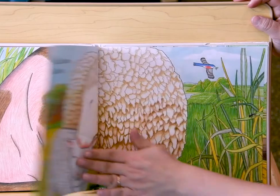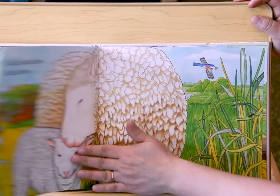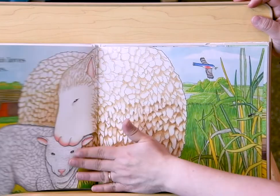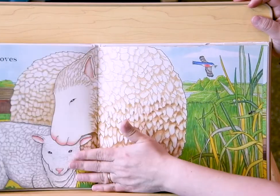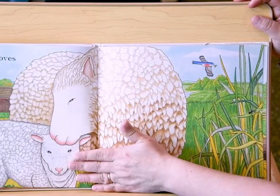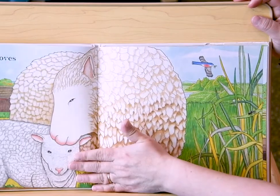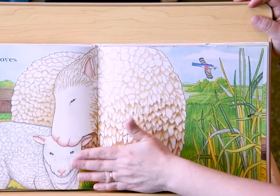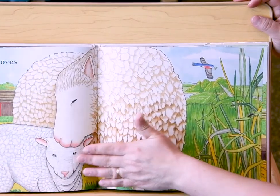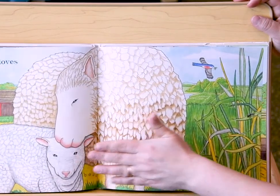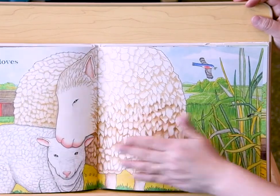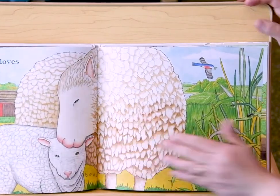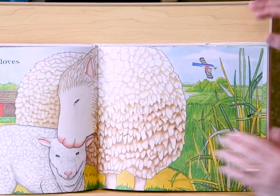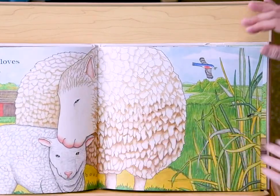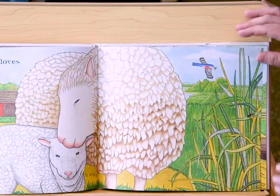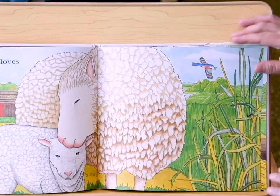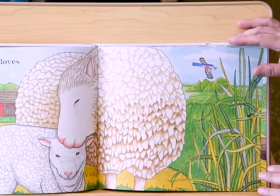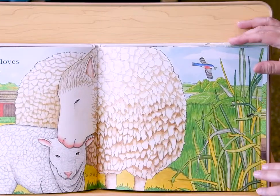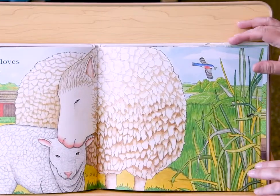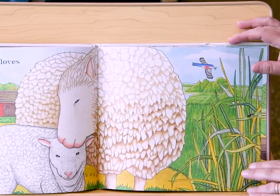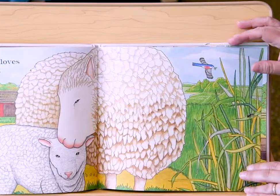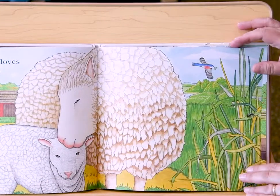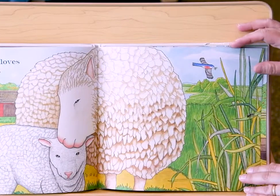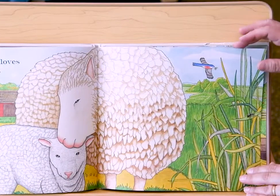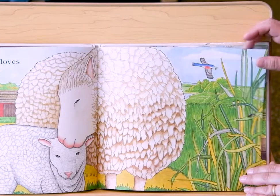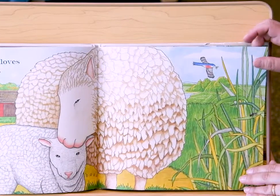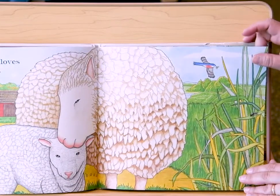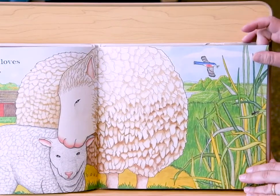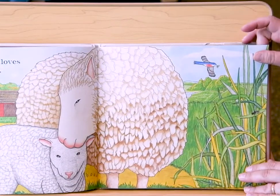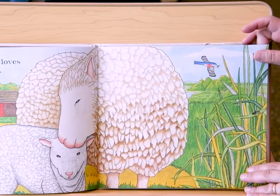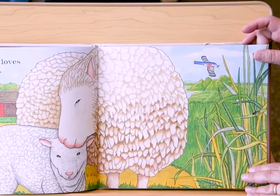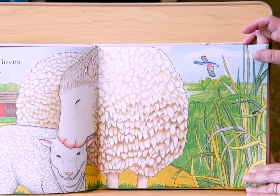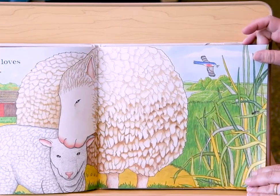Little lamb loves baa kisses. Baa.